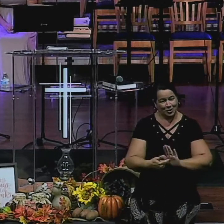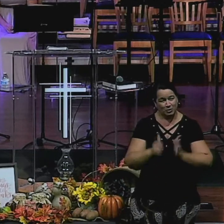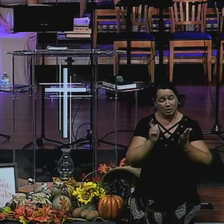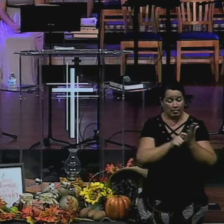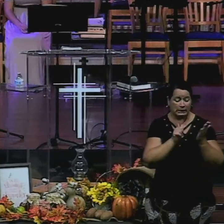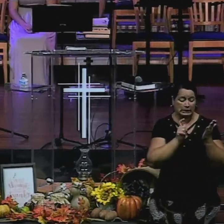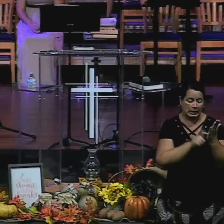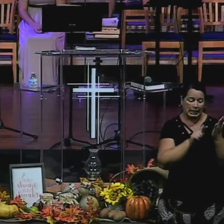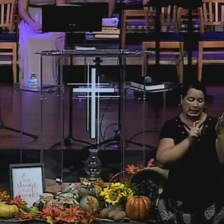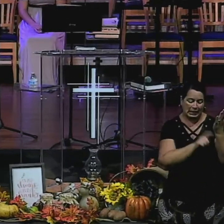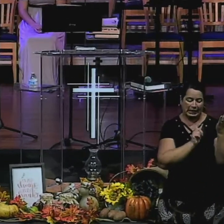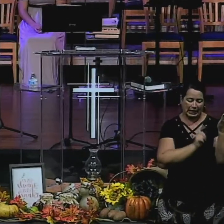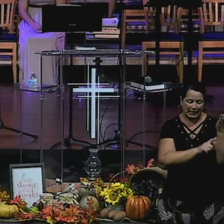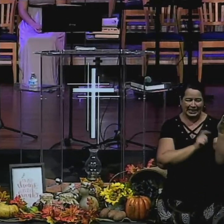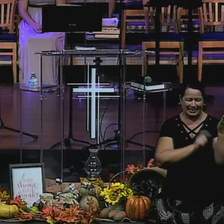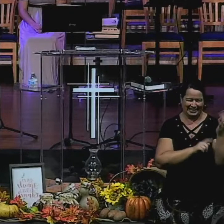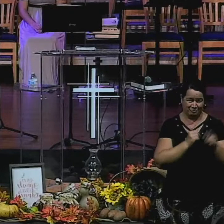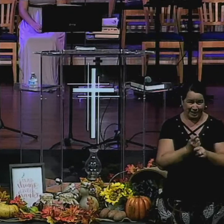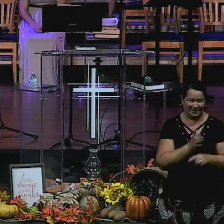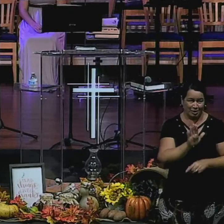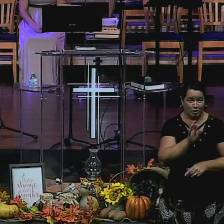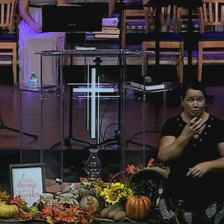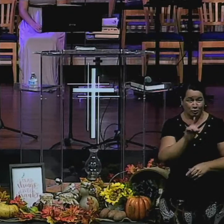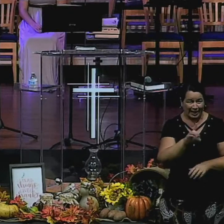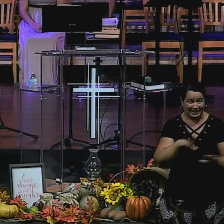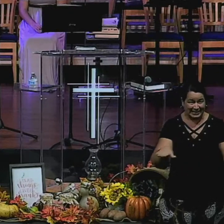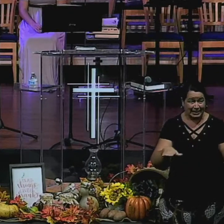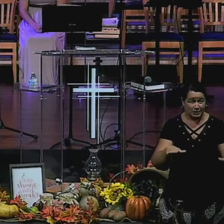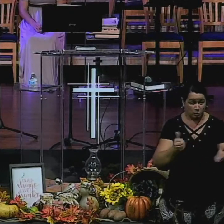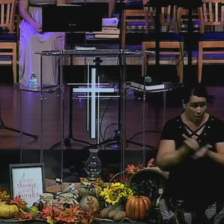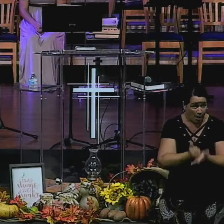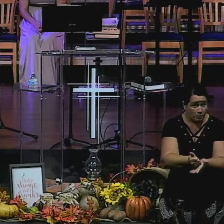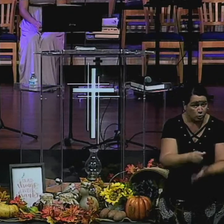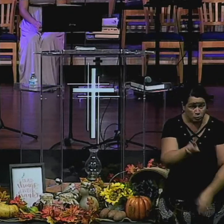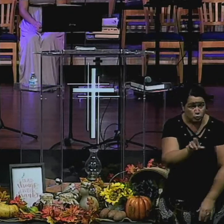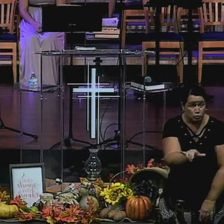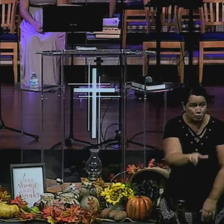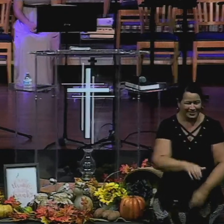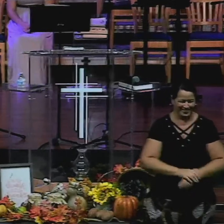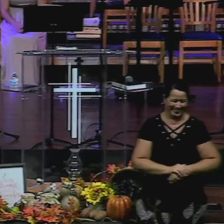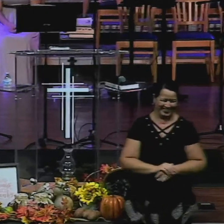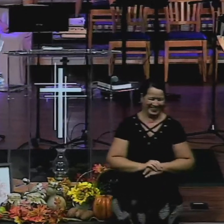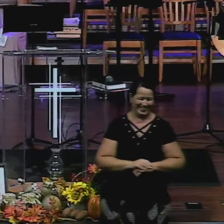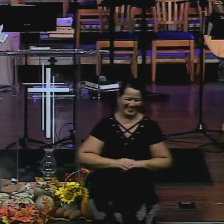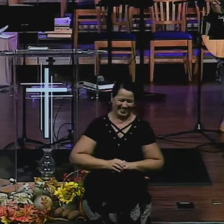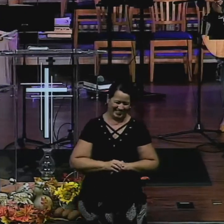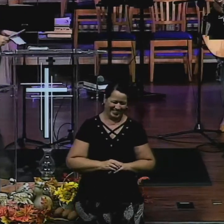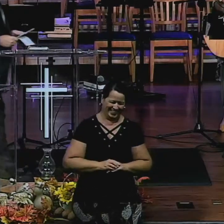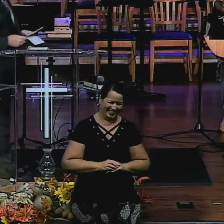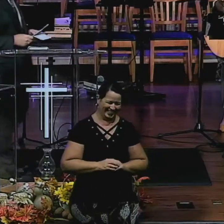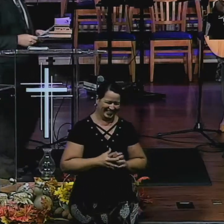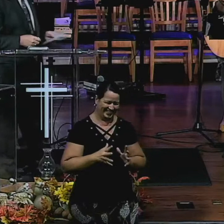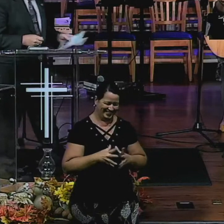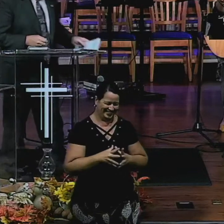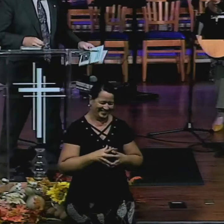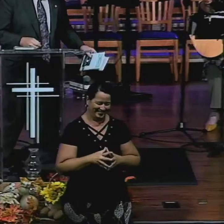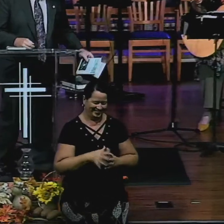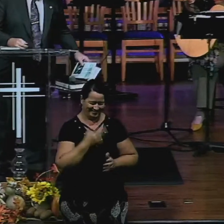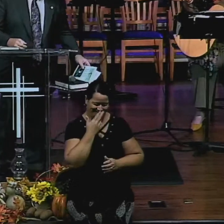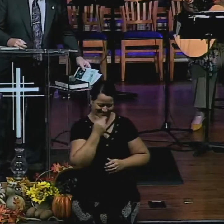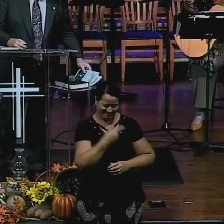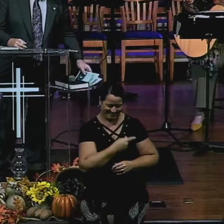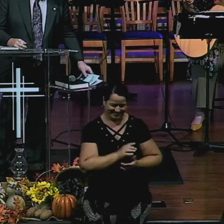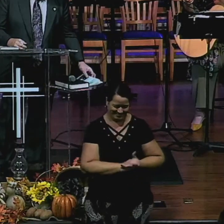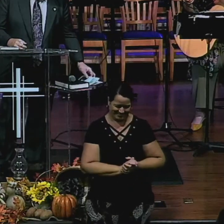click. And your grandkid will do the same thing if you let them. They will. Let's go to the Lord in prayer. As we go to the Lord in prayer and